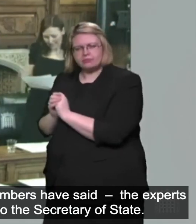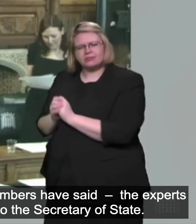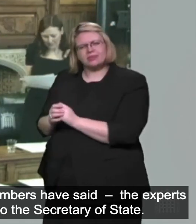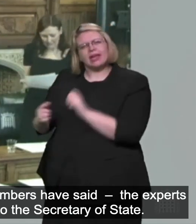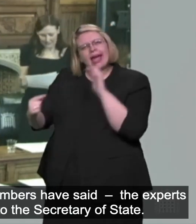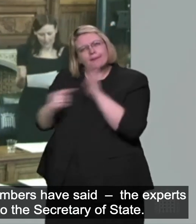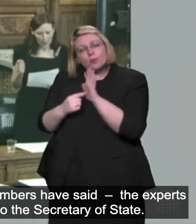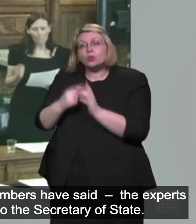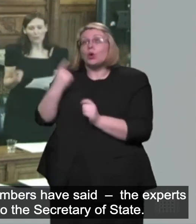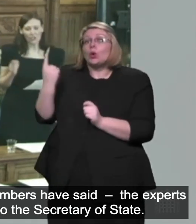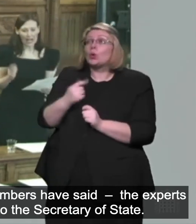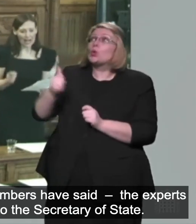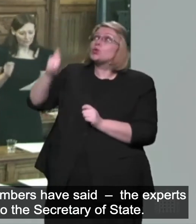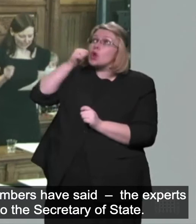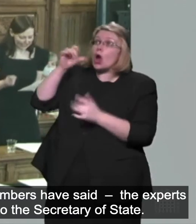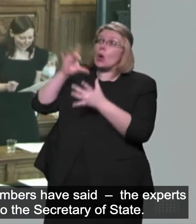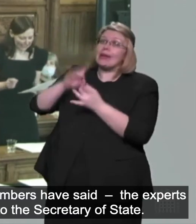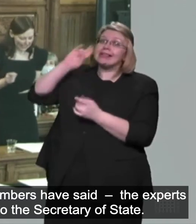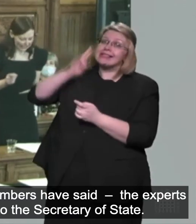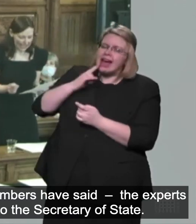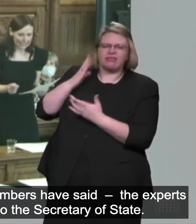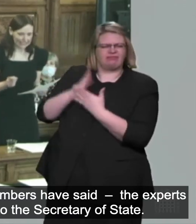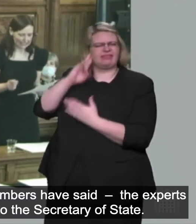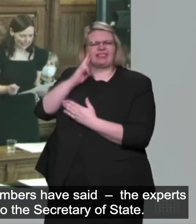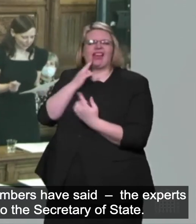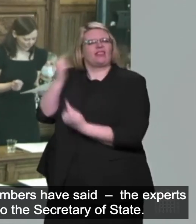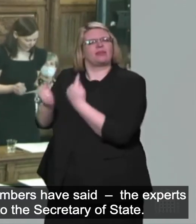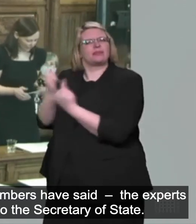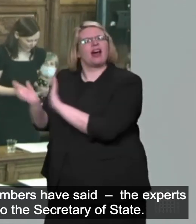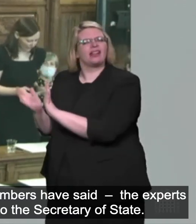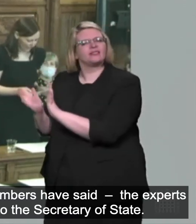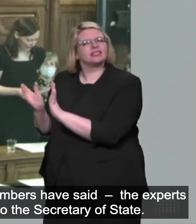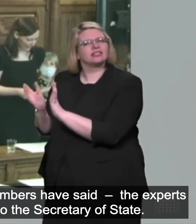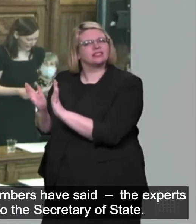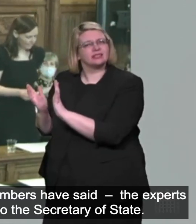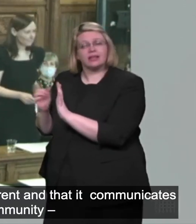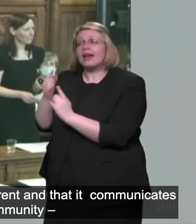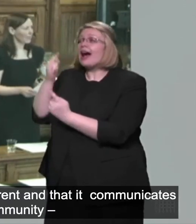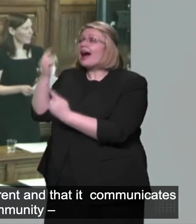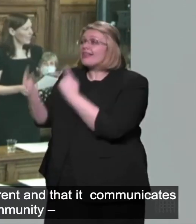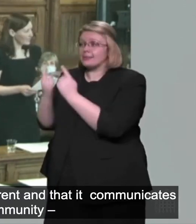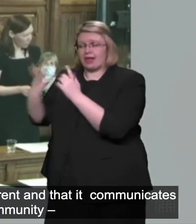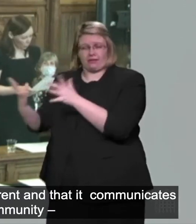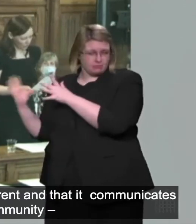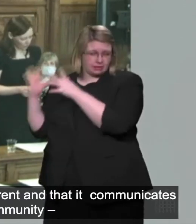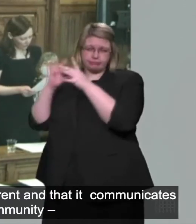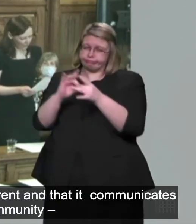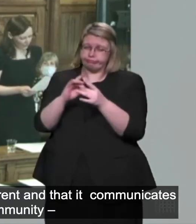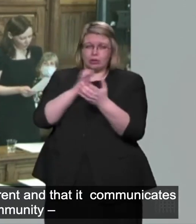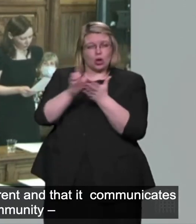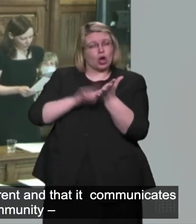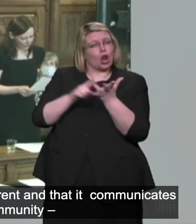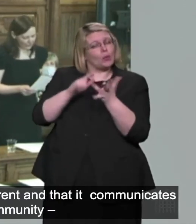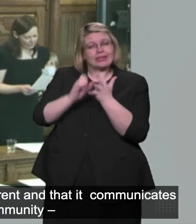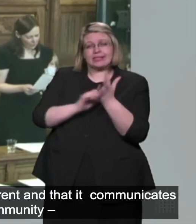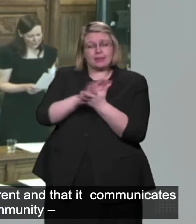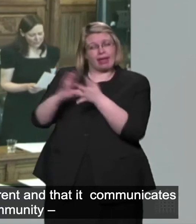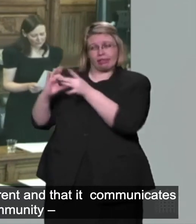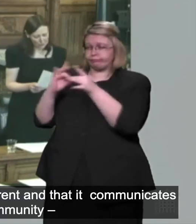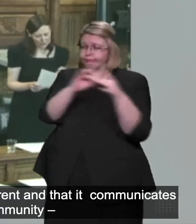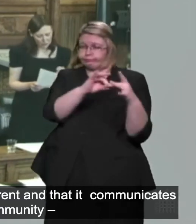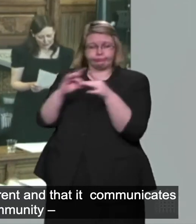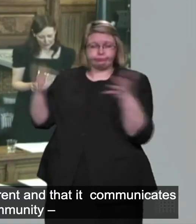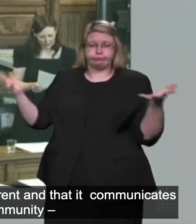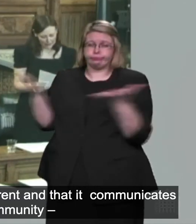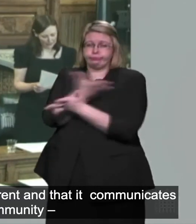by experience must have a clear line to the Secretary of State. It is also vital that this body